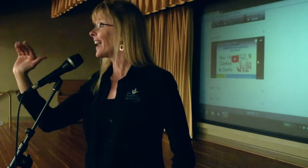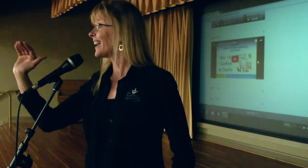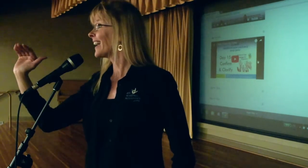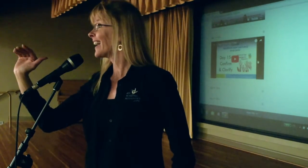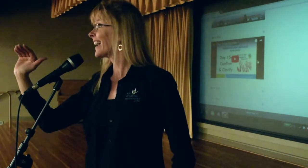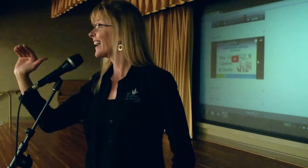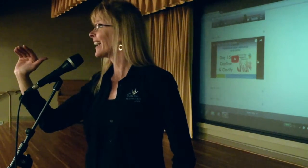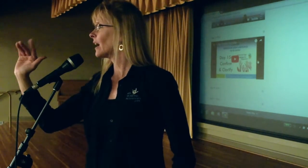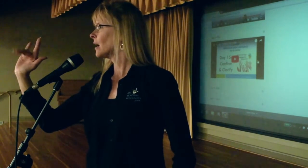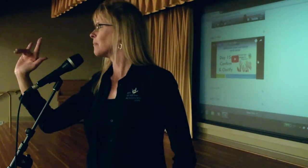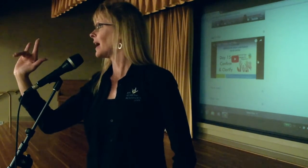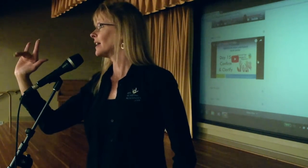Bye, bye, love